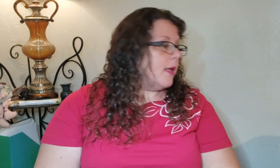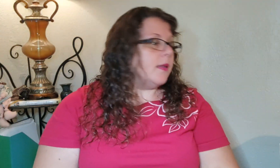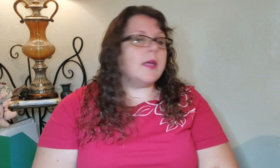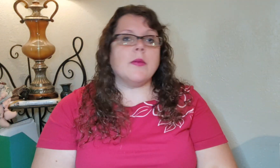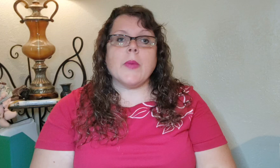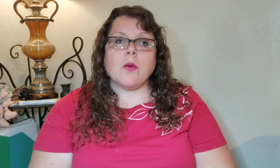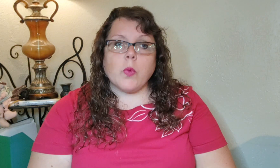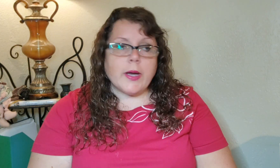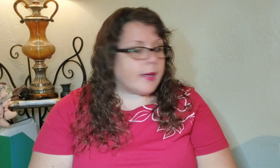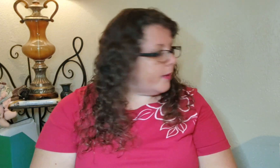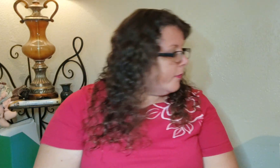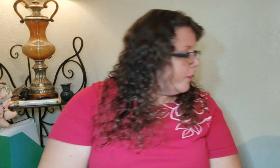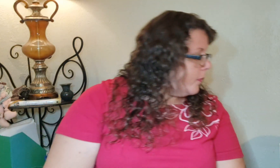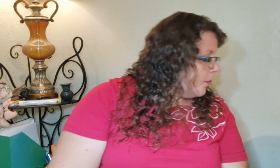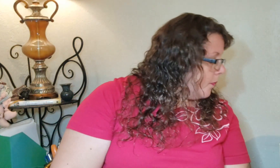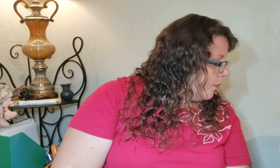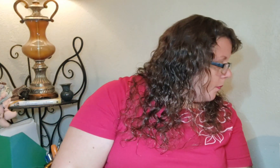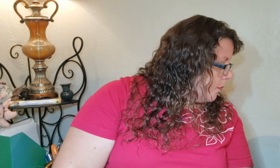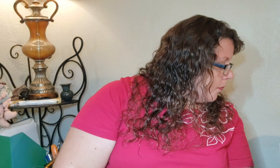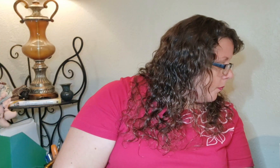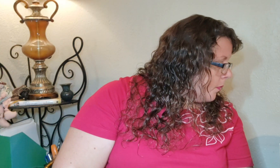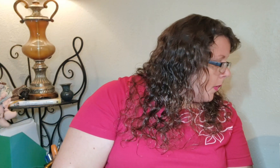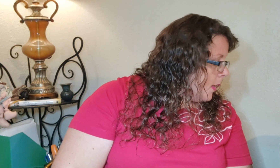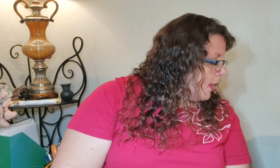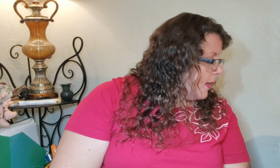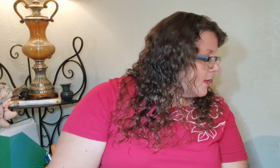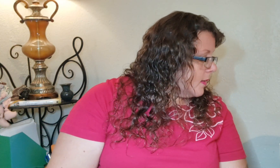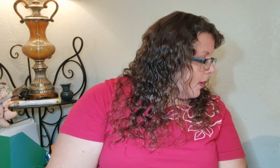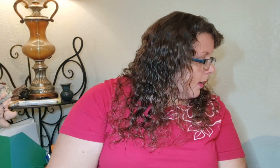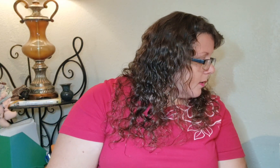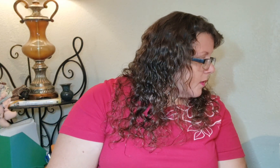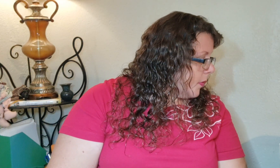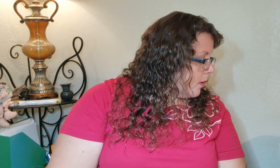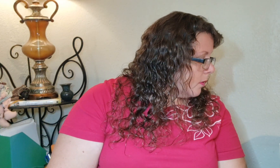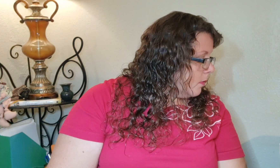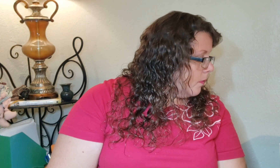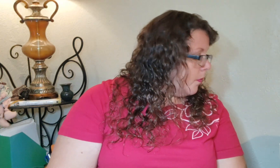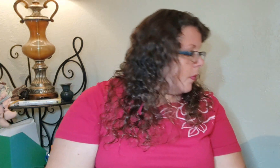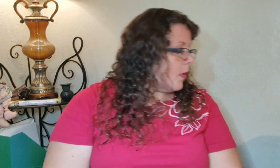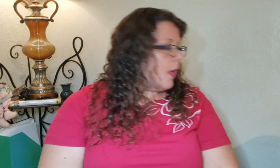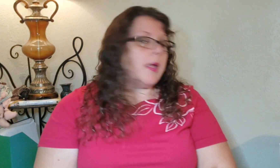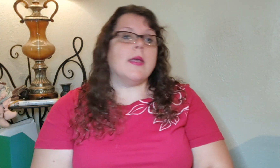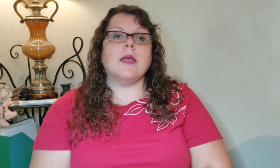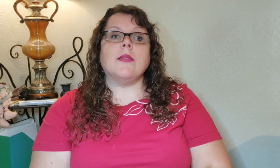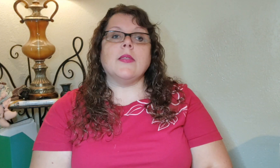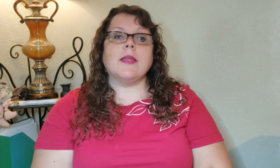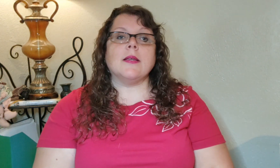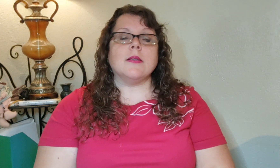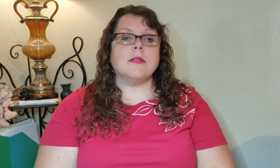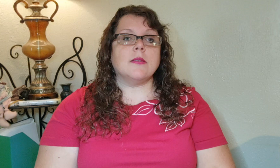and then my wife is in the hospital, and then